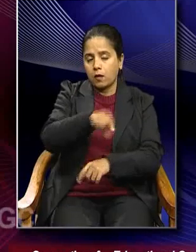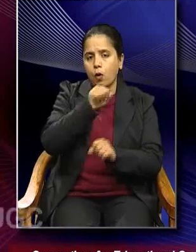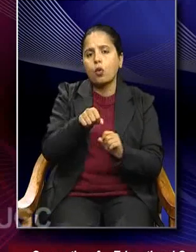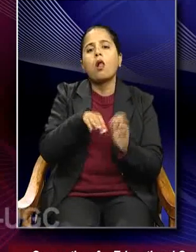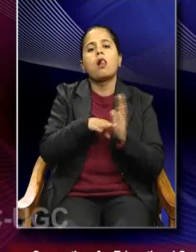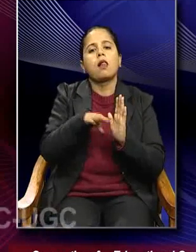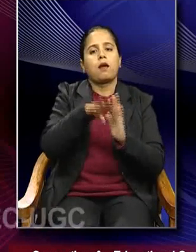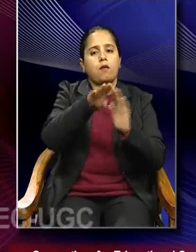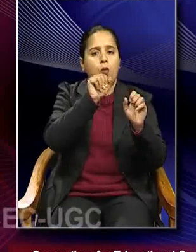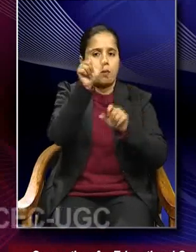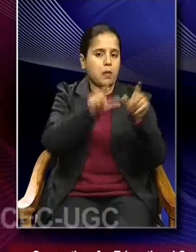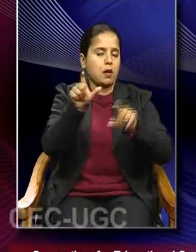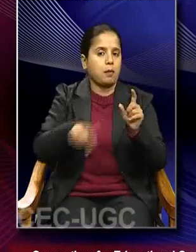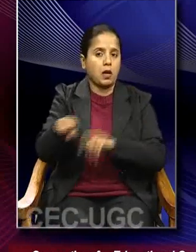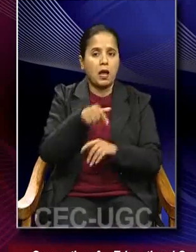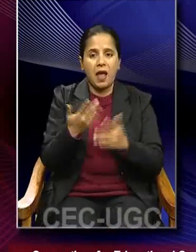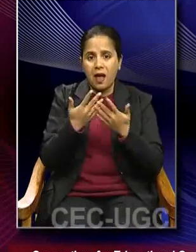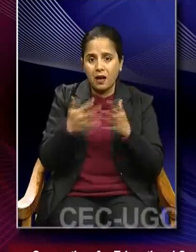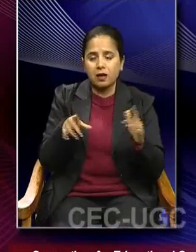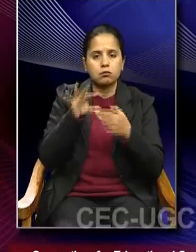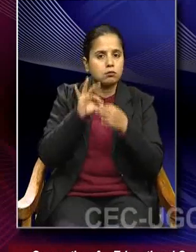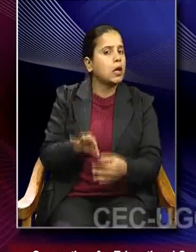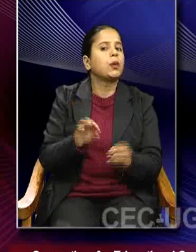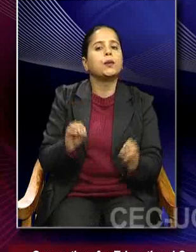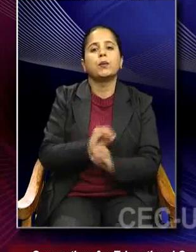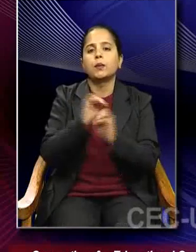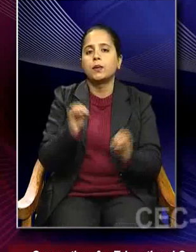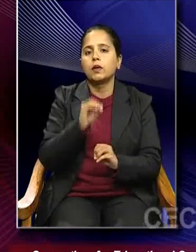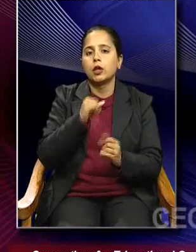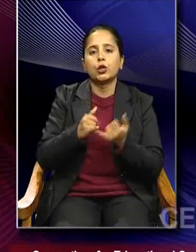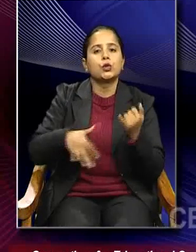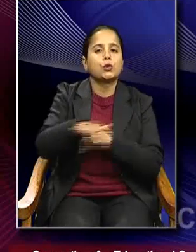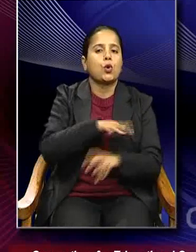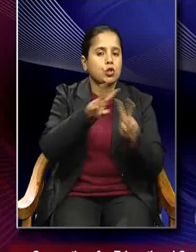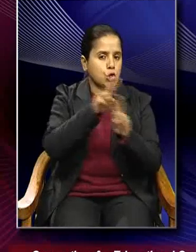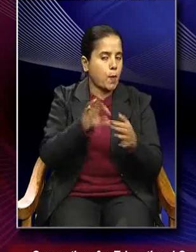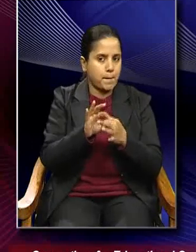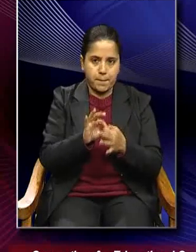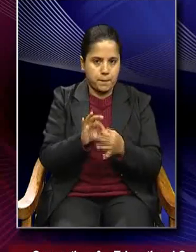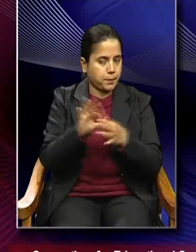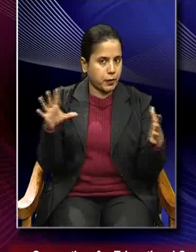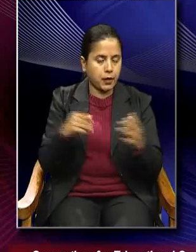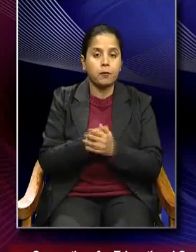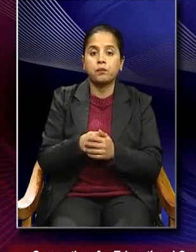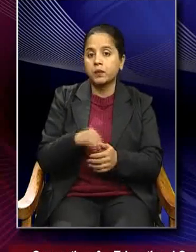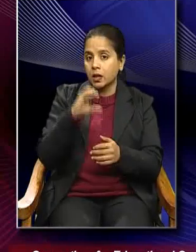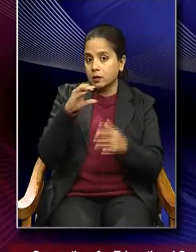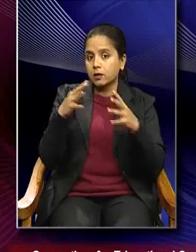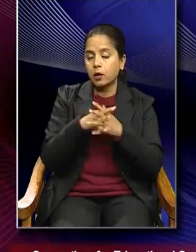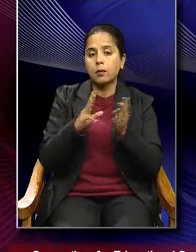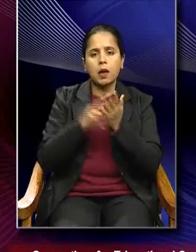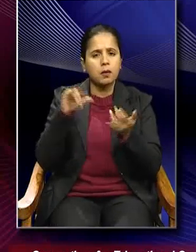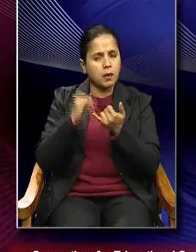level without any connection to the social context. C. Wright Mills